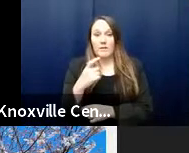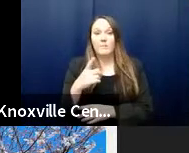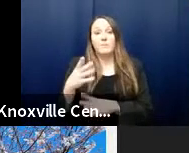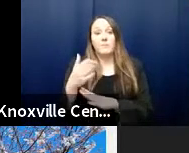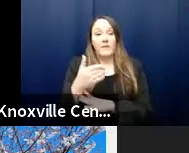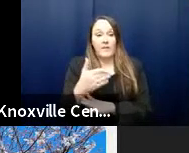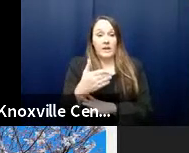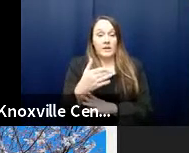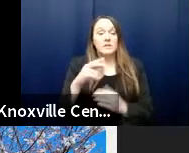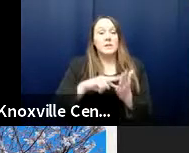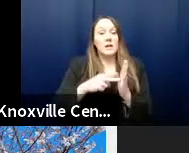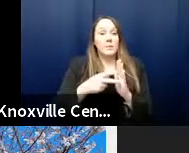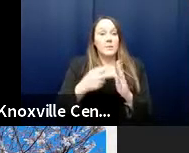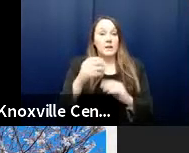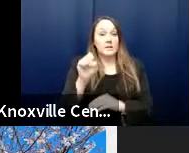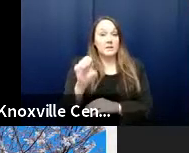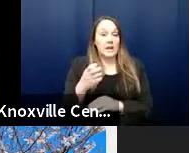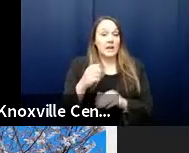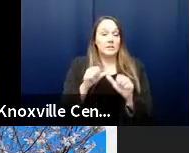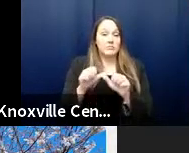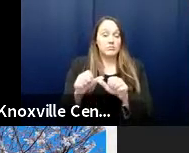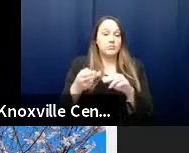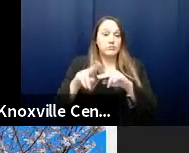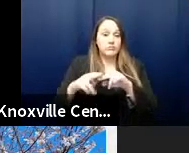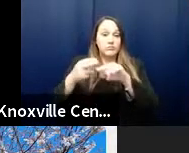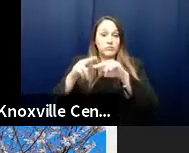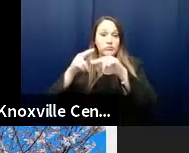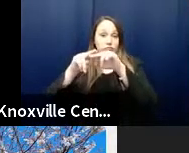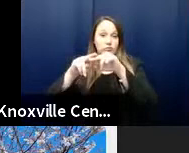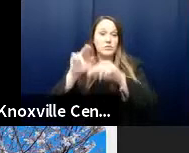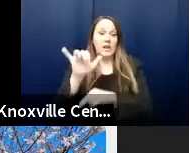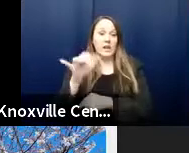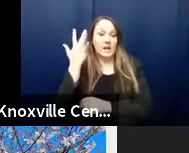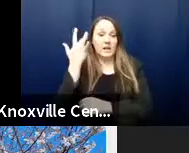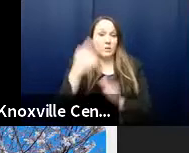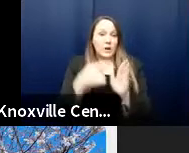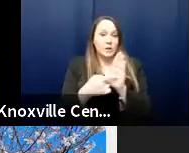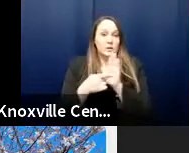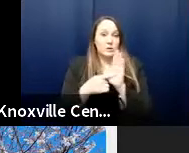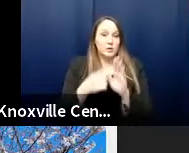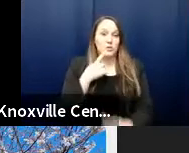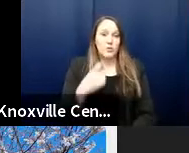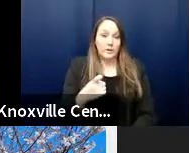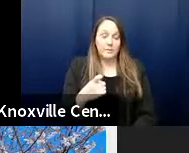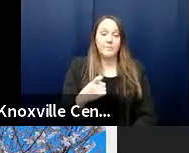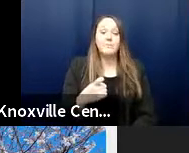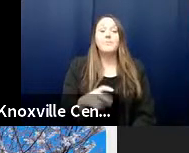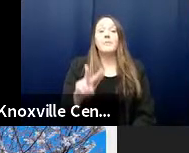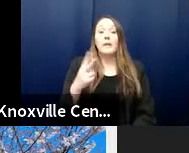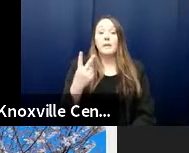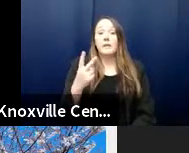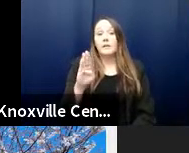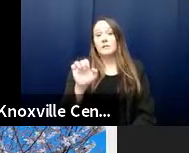increase in cases and is why we are representing this benchmark as red. Our second